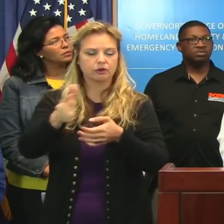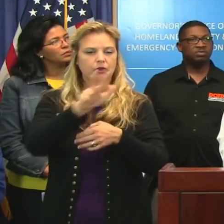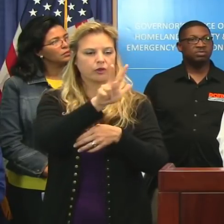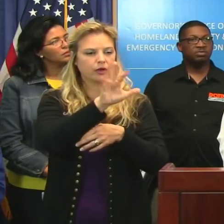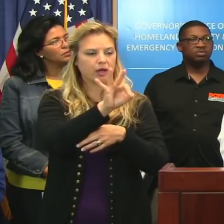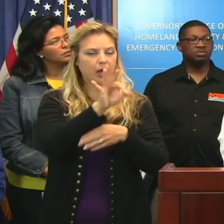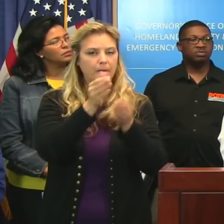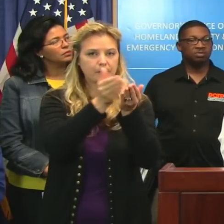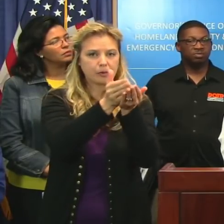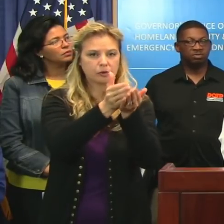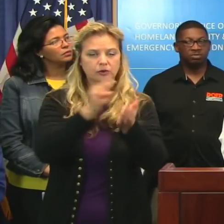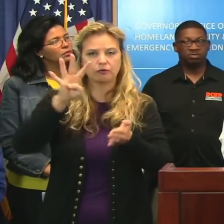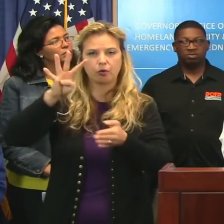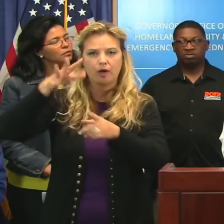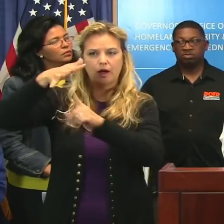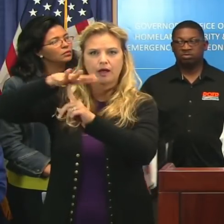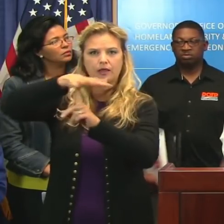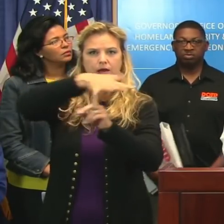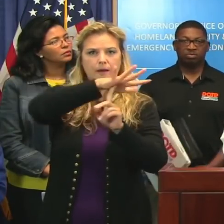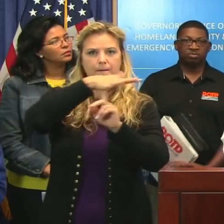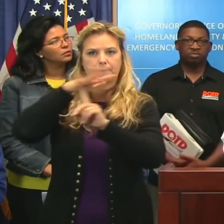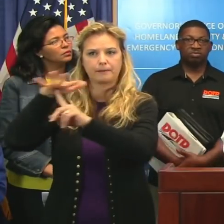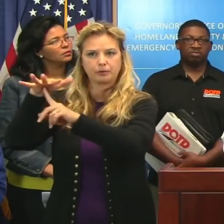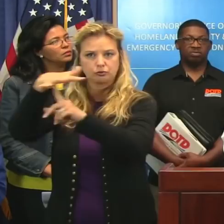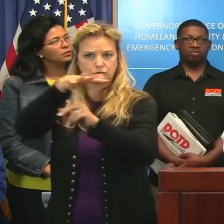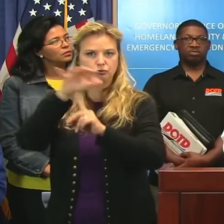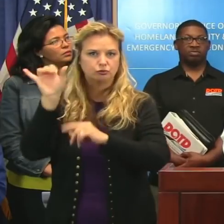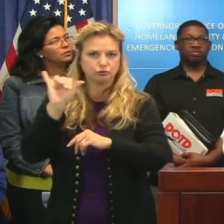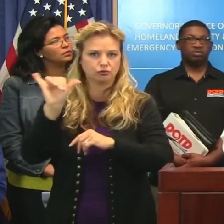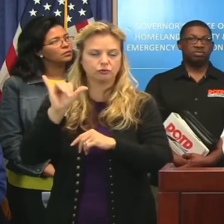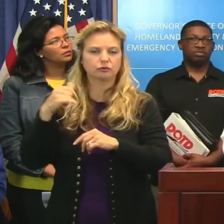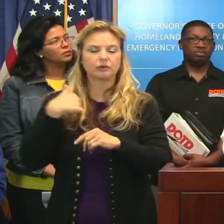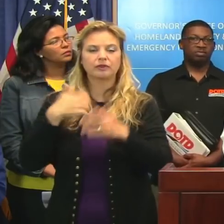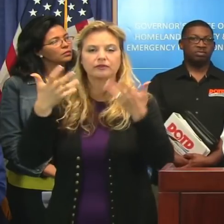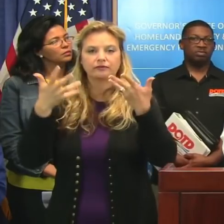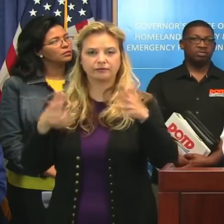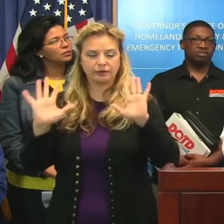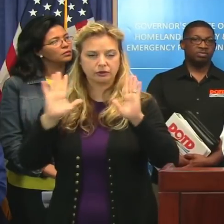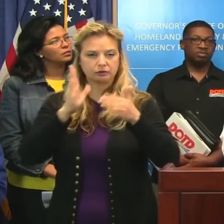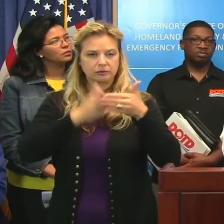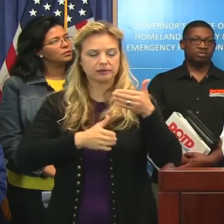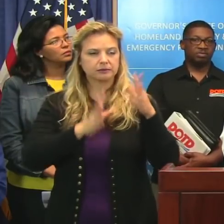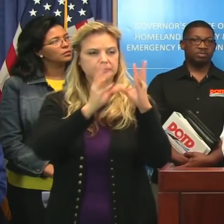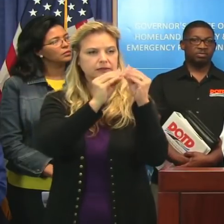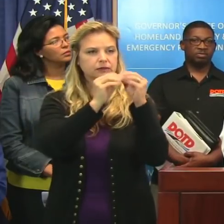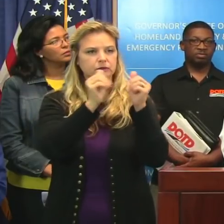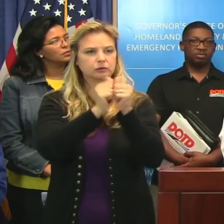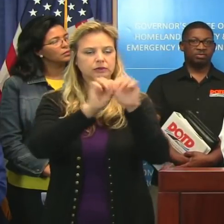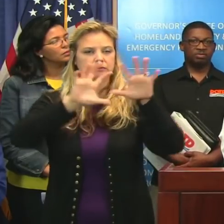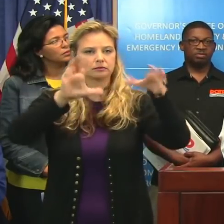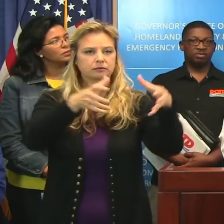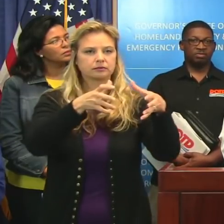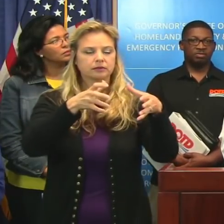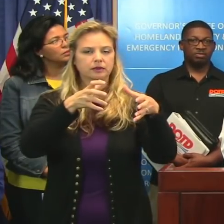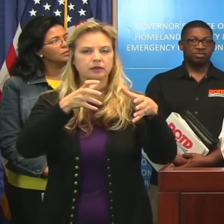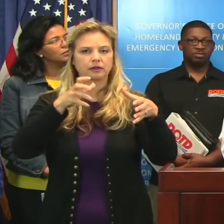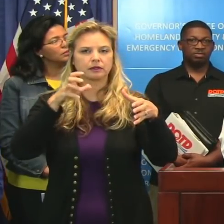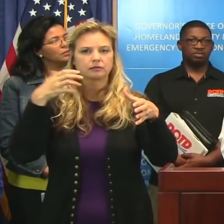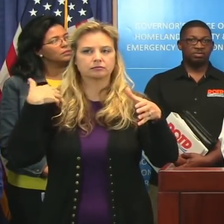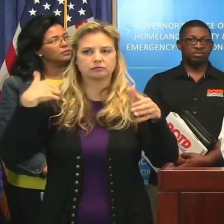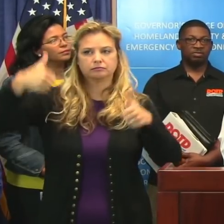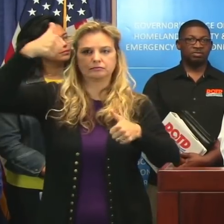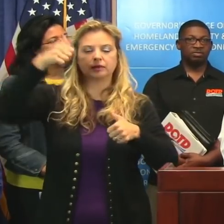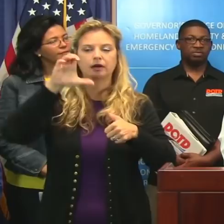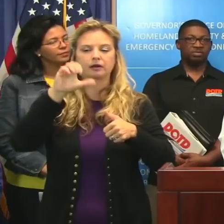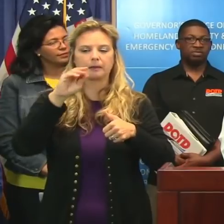boats, and 4 helicopters. We just completed a meeting of the Unified Command Group and had a